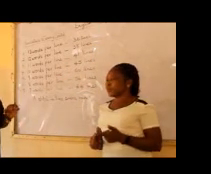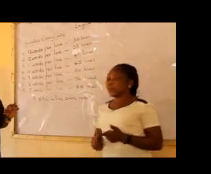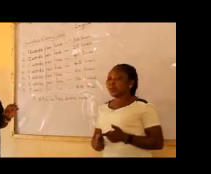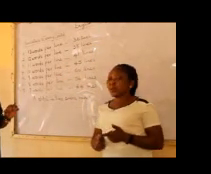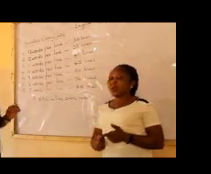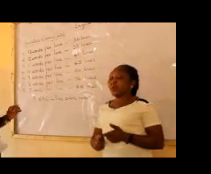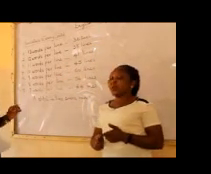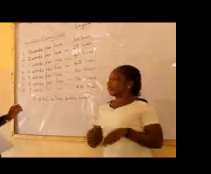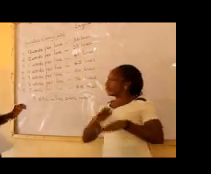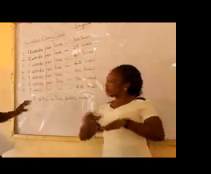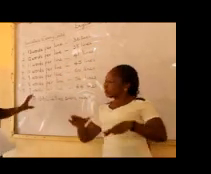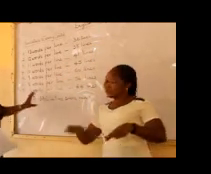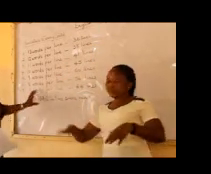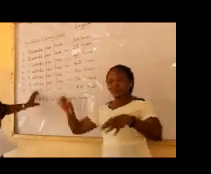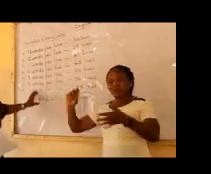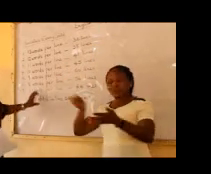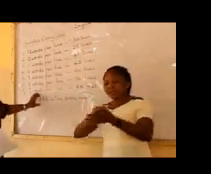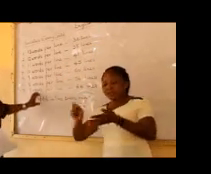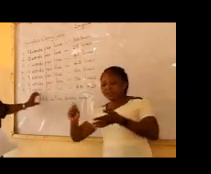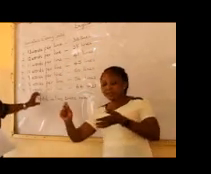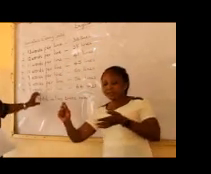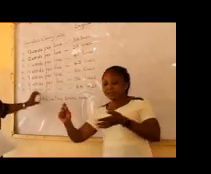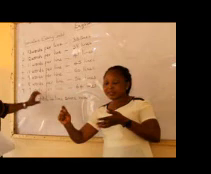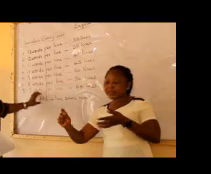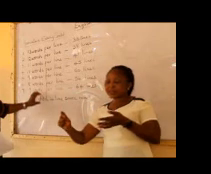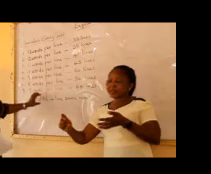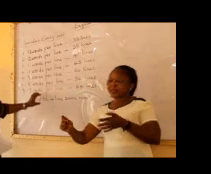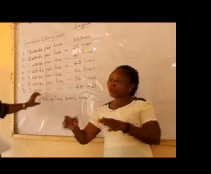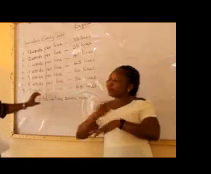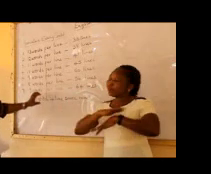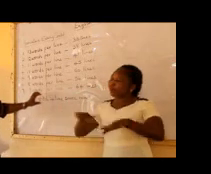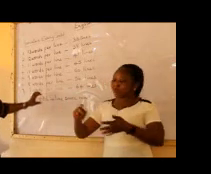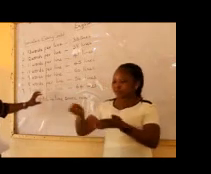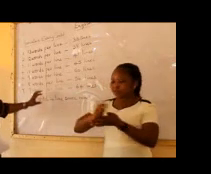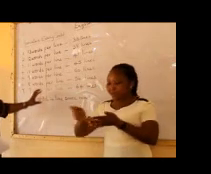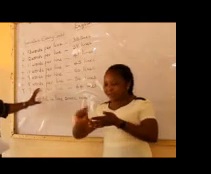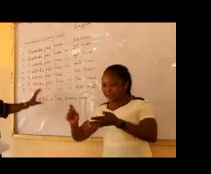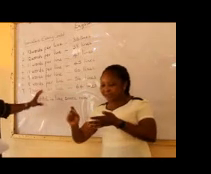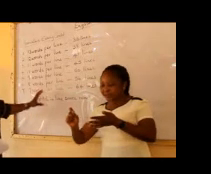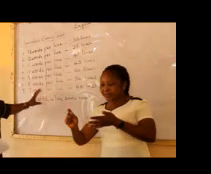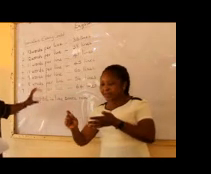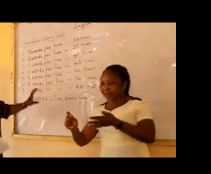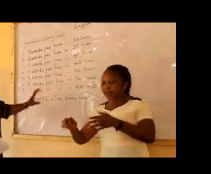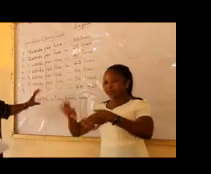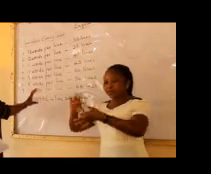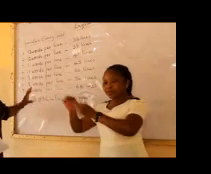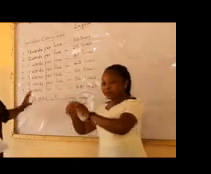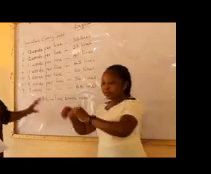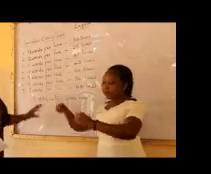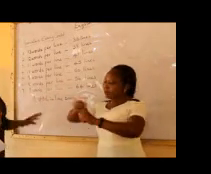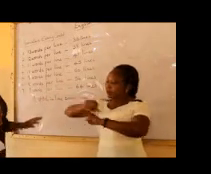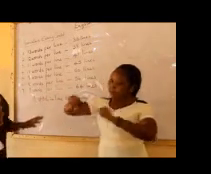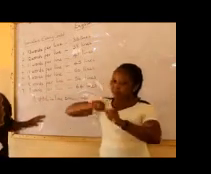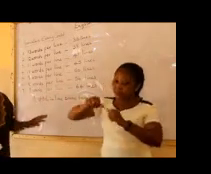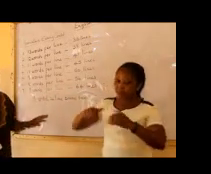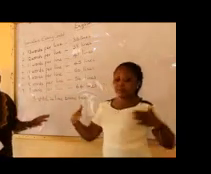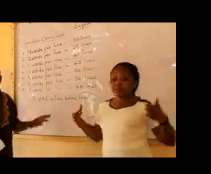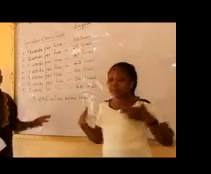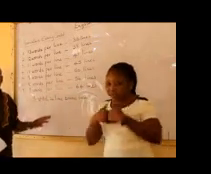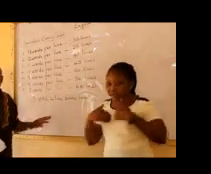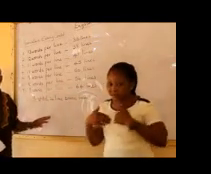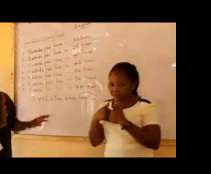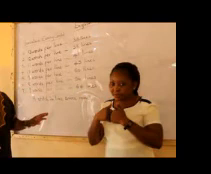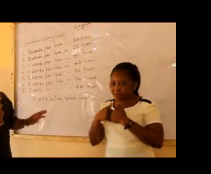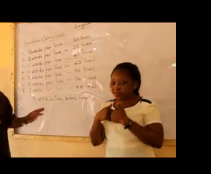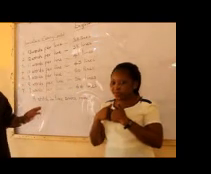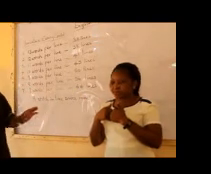WAEC. You don't discuss animal kingdom as your essay topic.